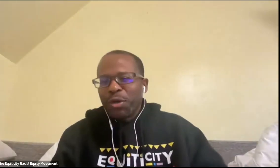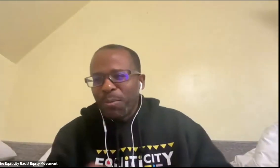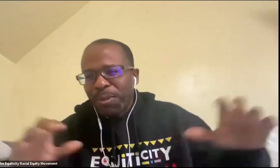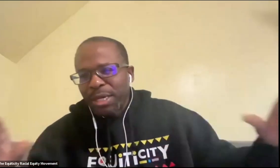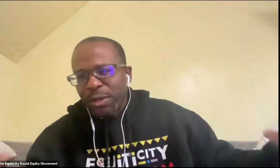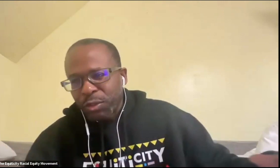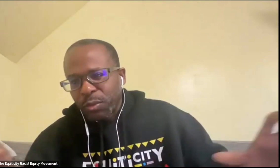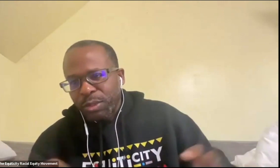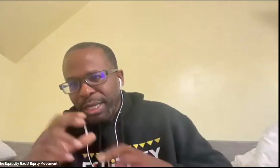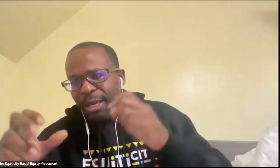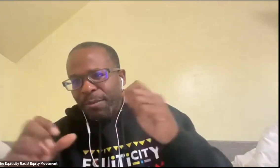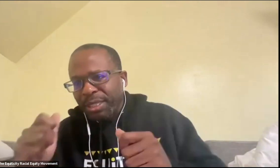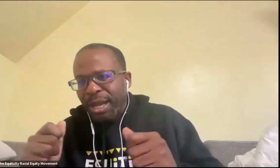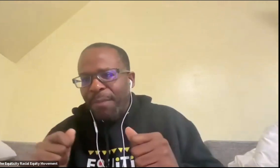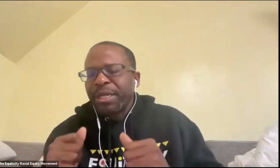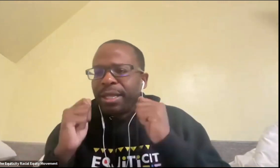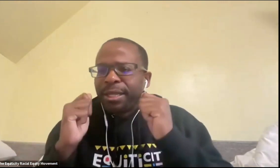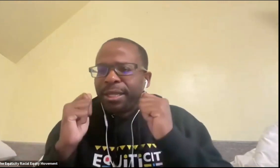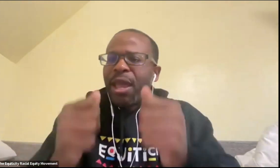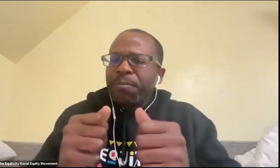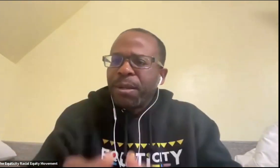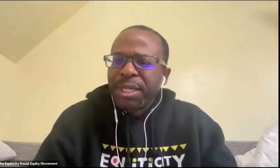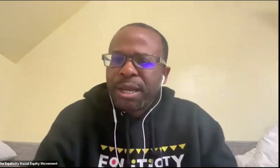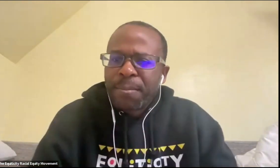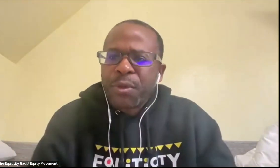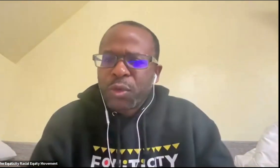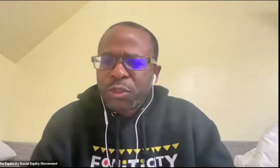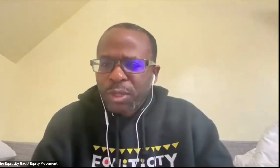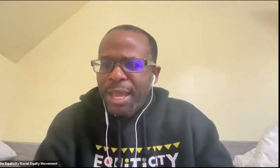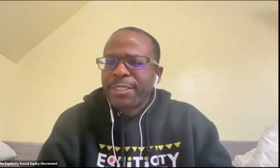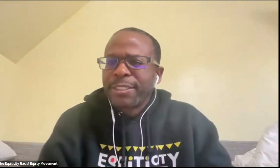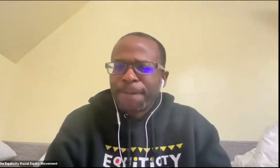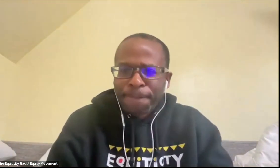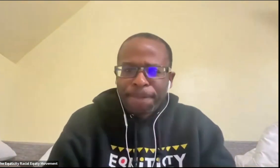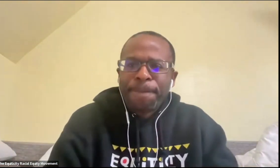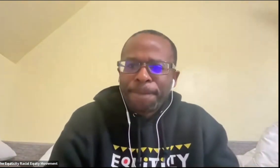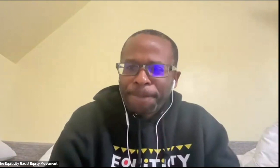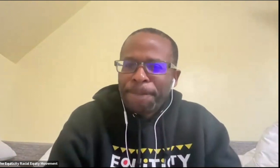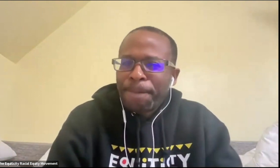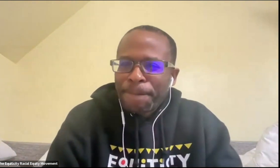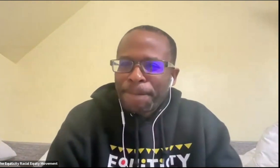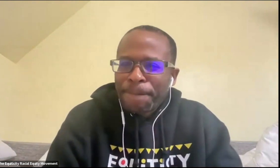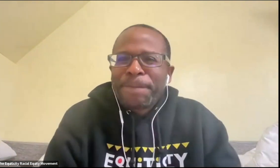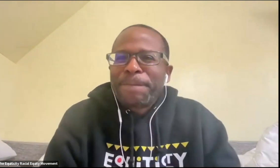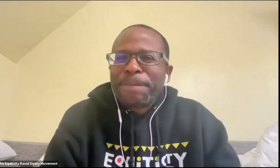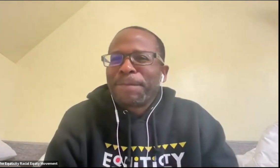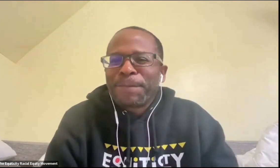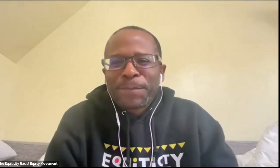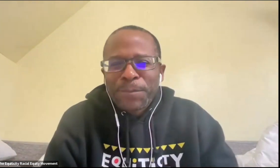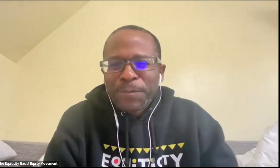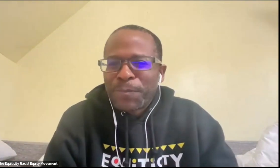about community mobility rituals and the elements in common that help them become ritualized.